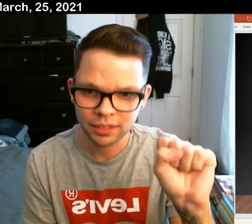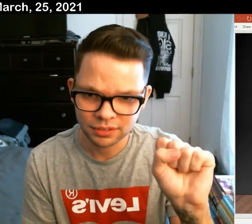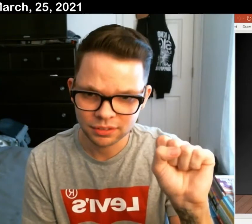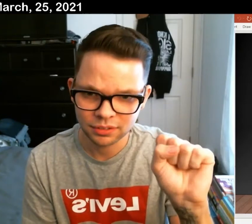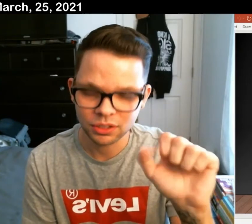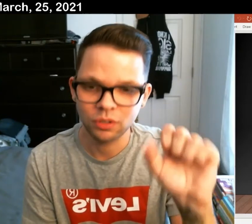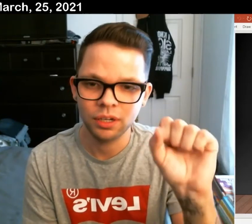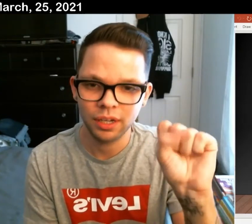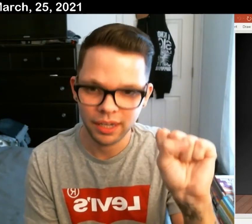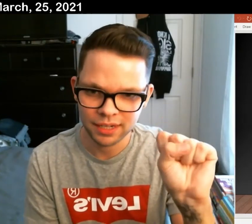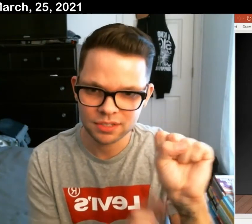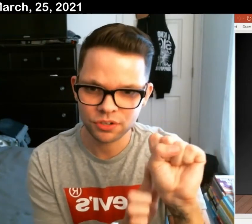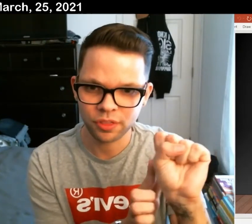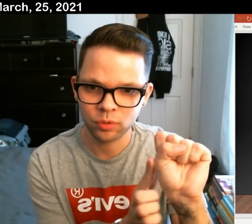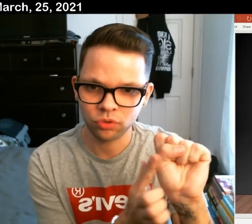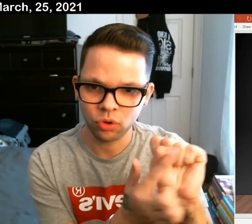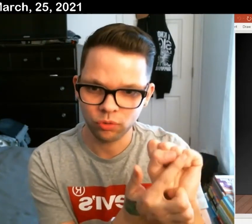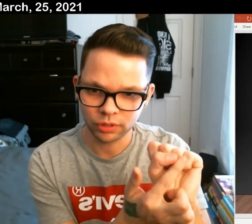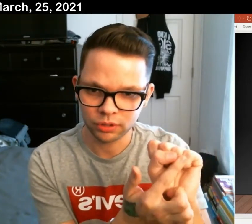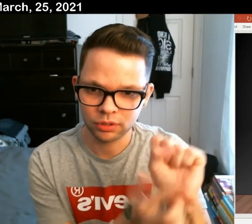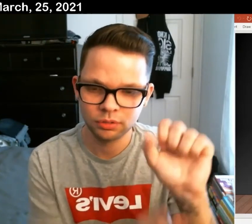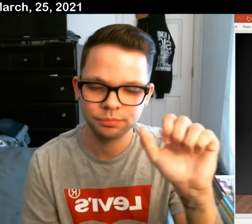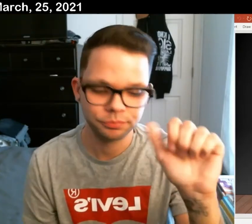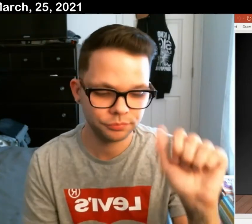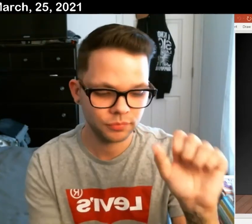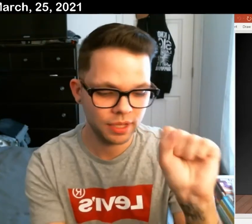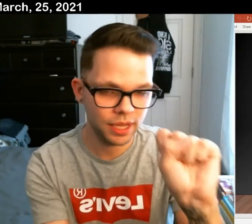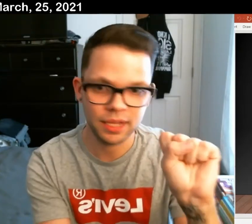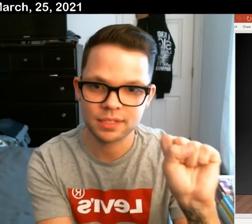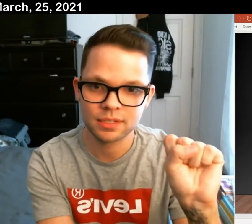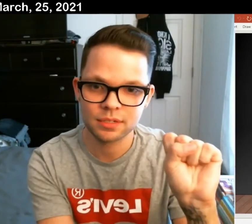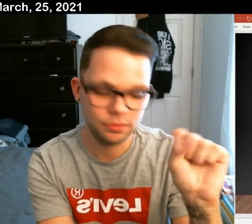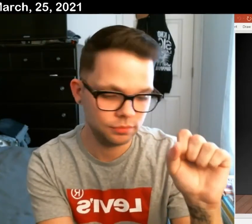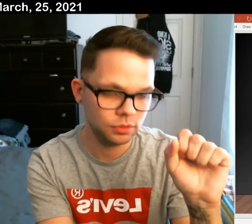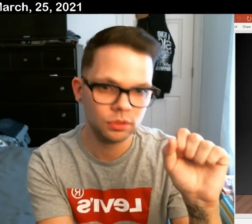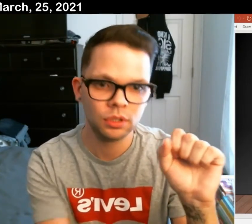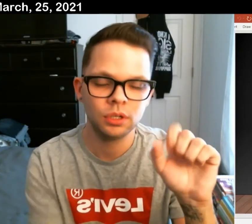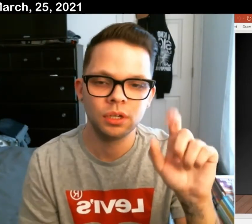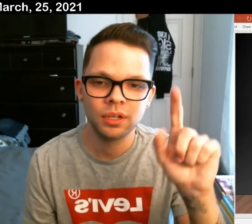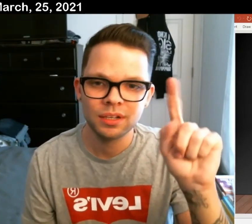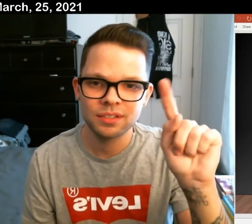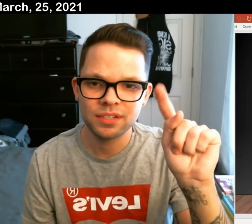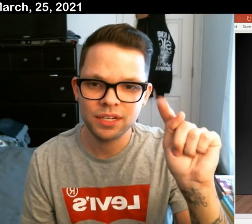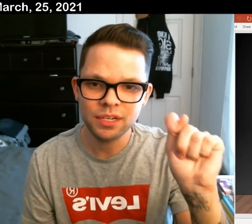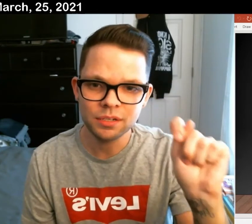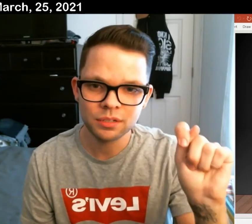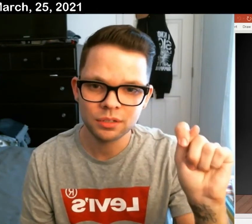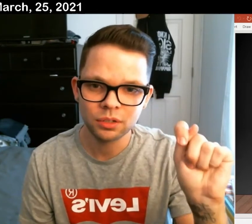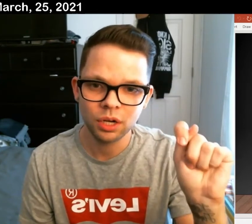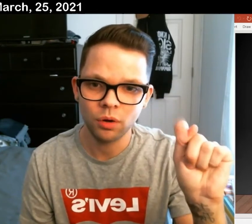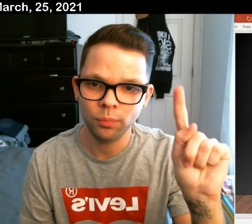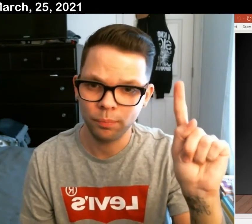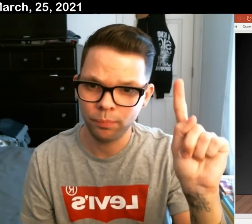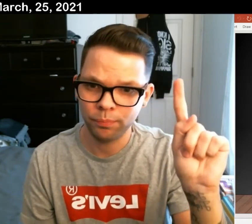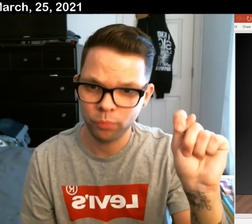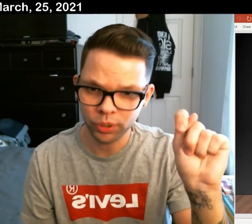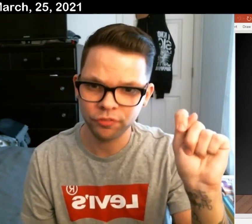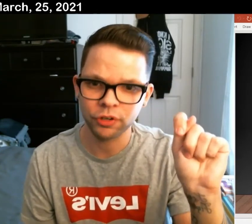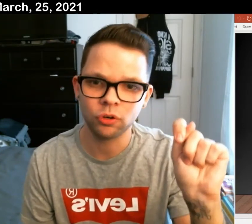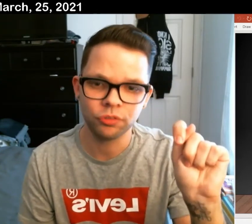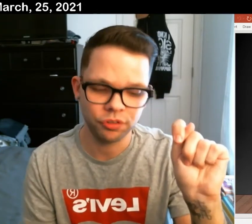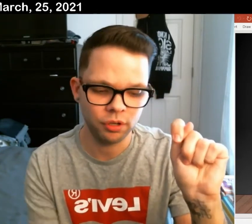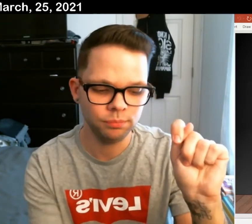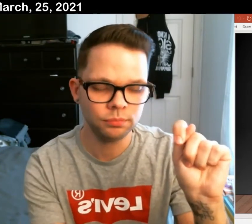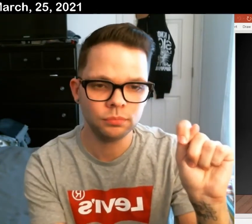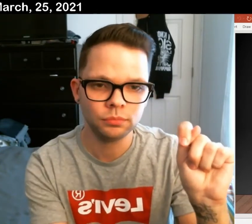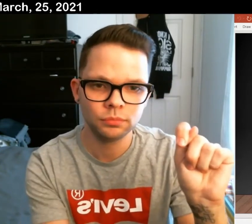and S. So S, your thumb goes over, S. T, oh, pointer finger